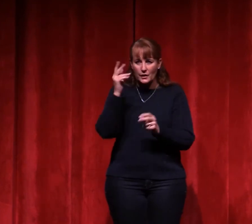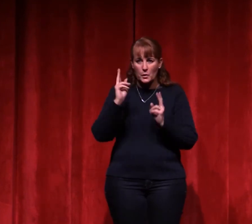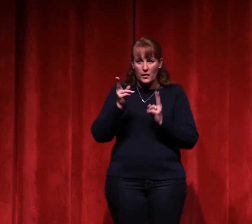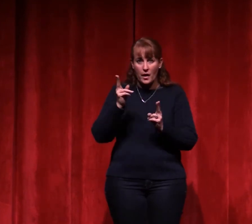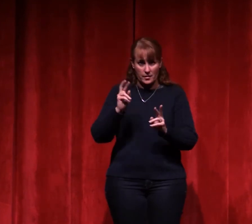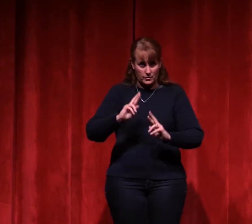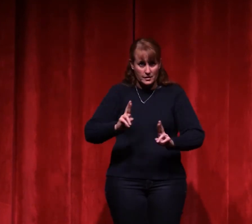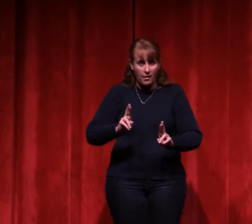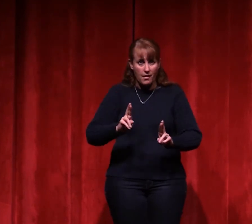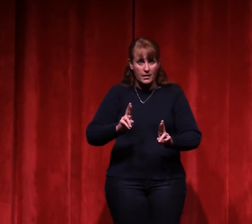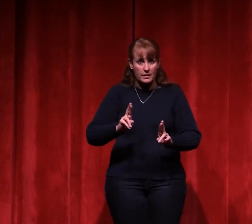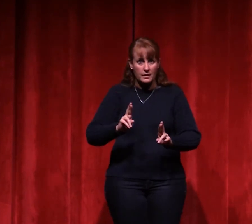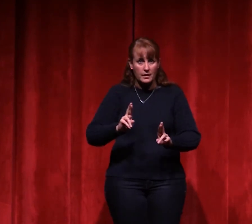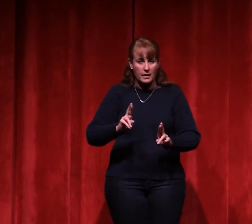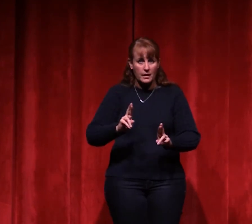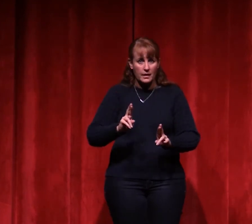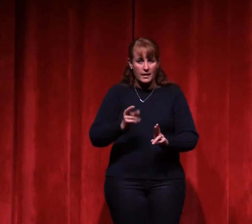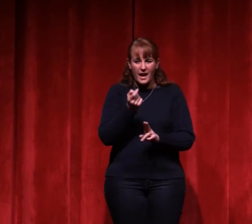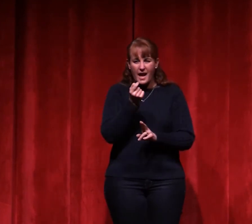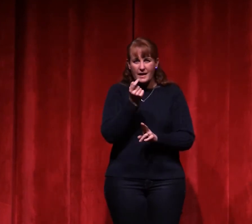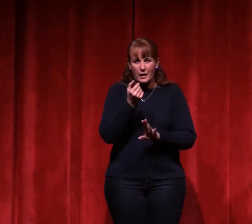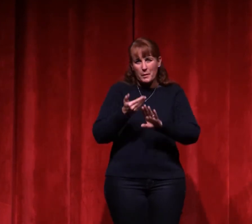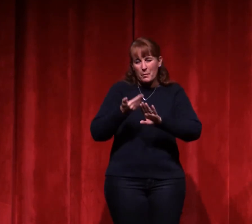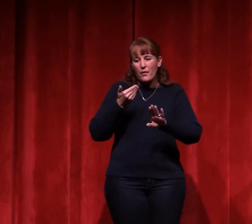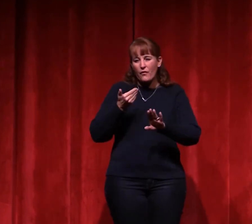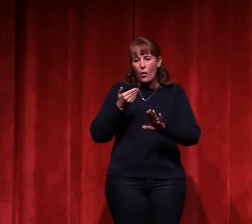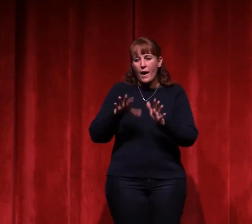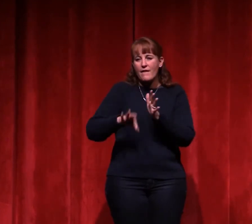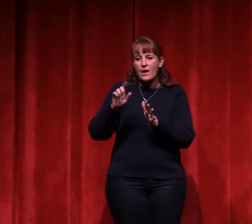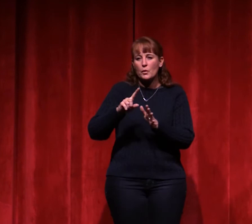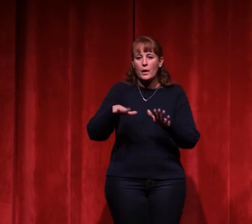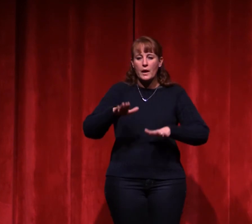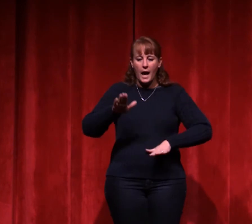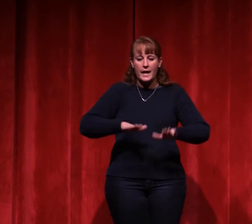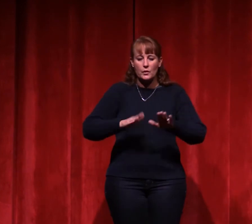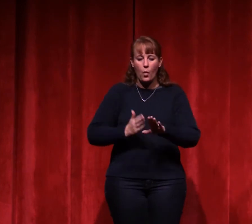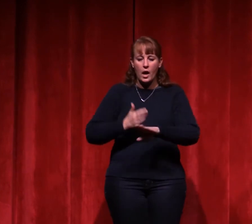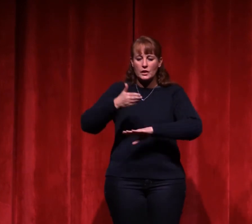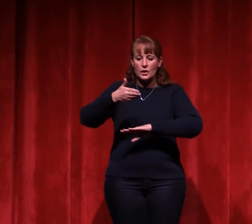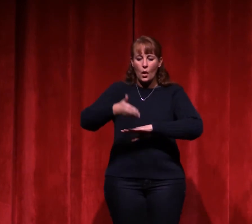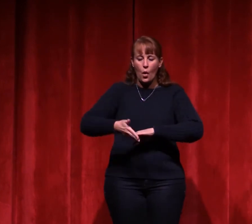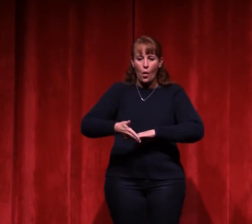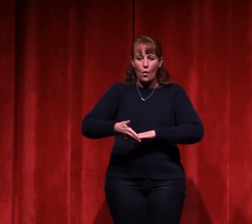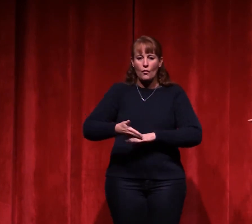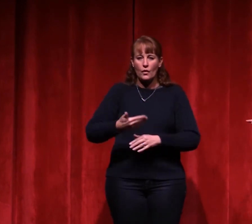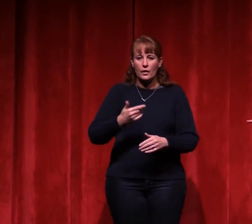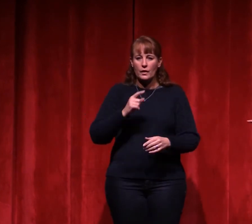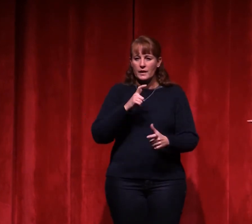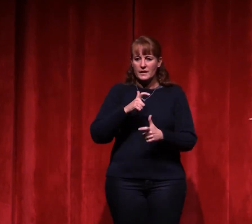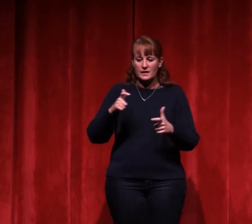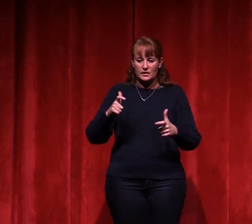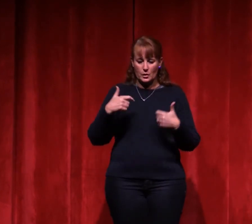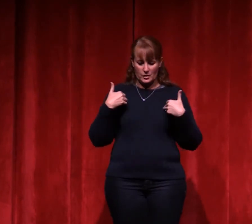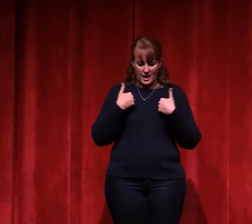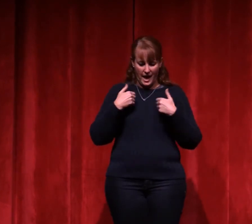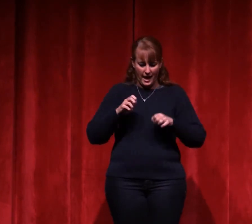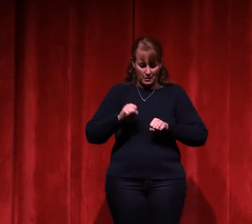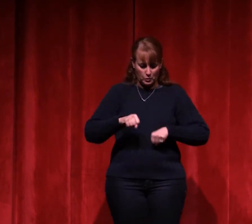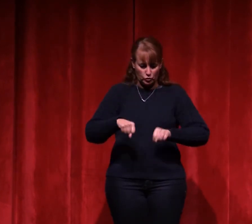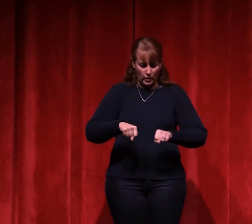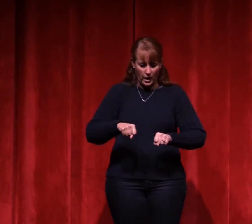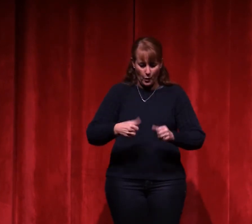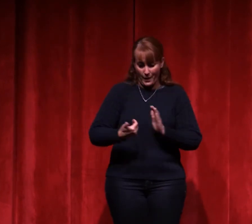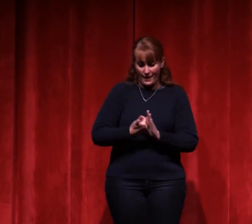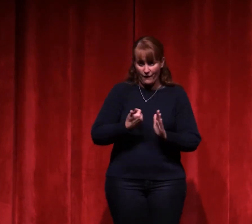on. Just a little while before I'd found my position, I had walked over a well-trodden game trail with fresh